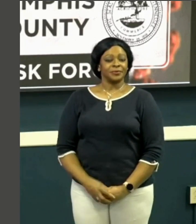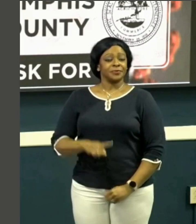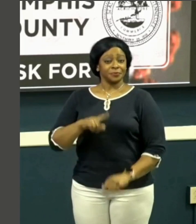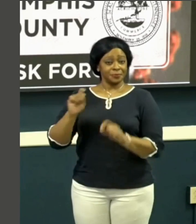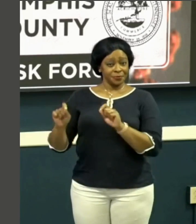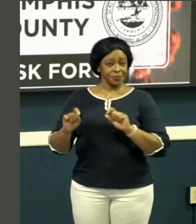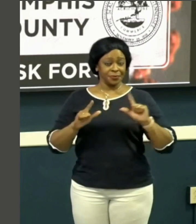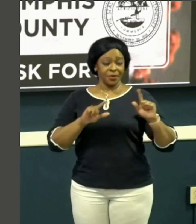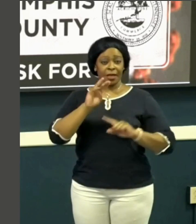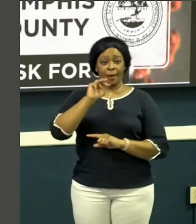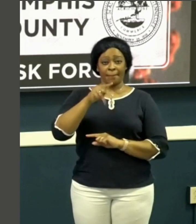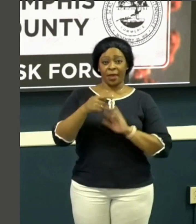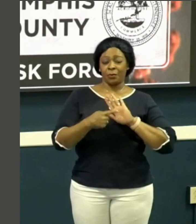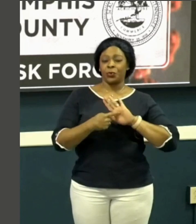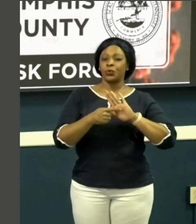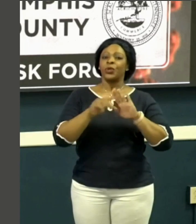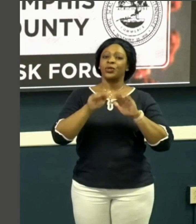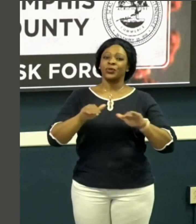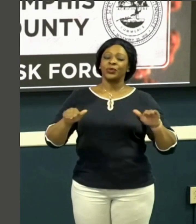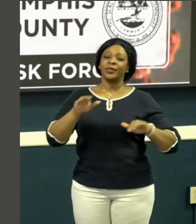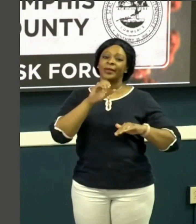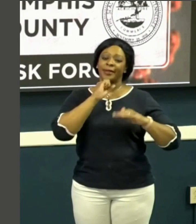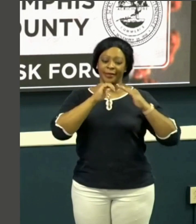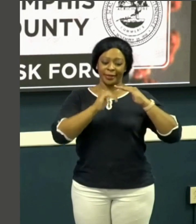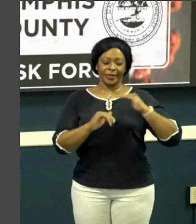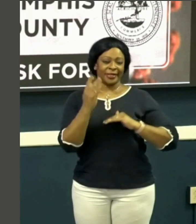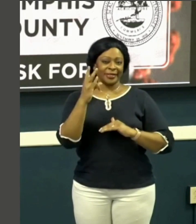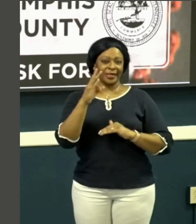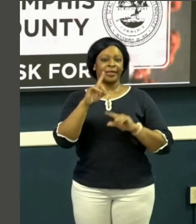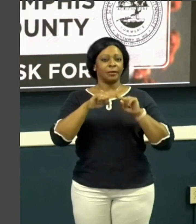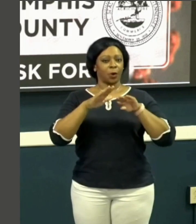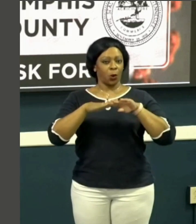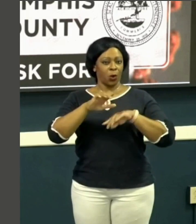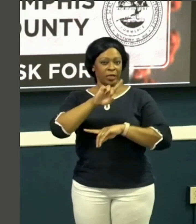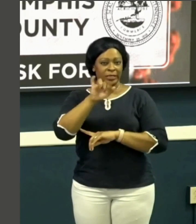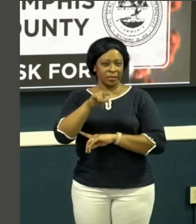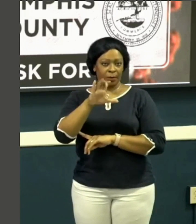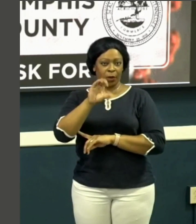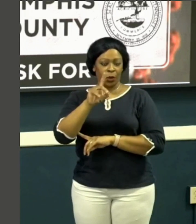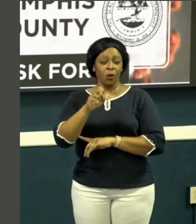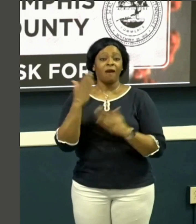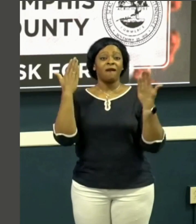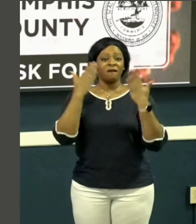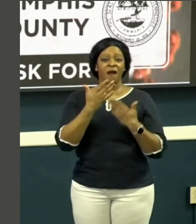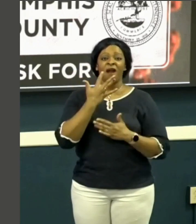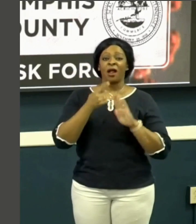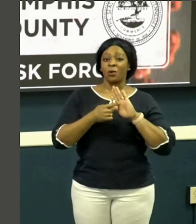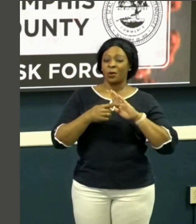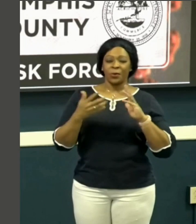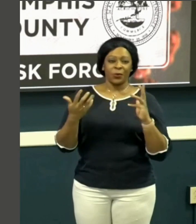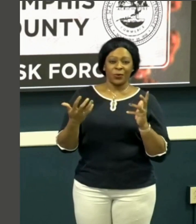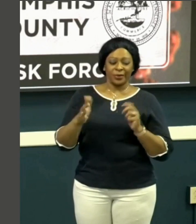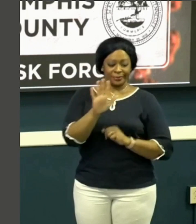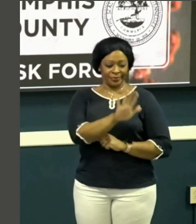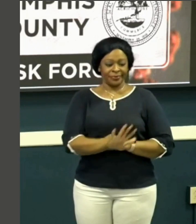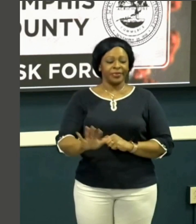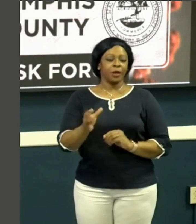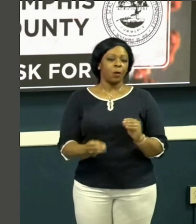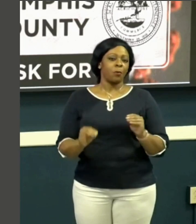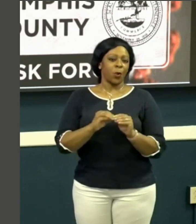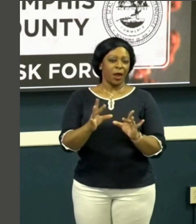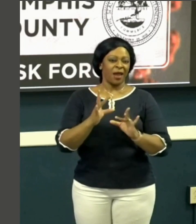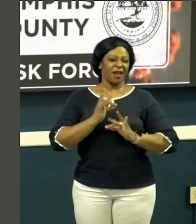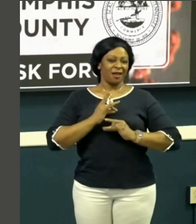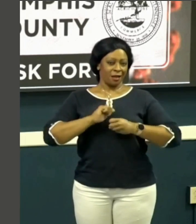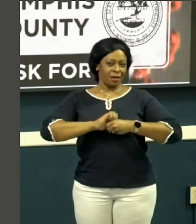And this map shows pediatric cases by zip code, also with the darker areas representing areas where there are more